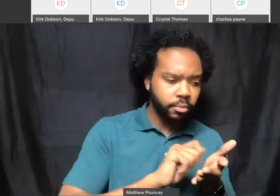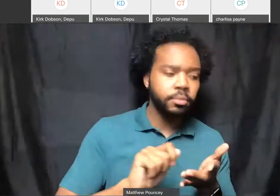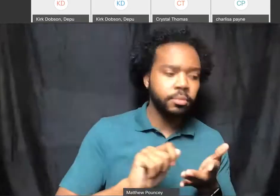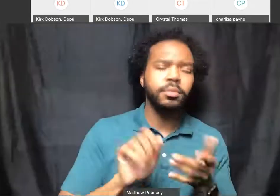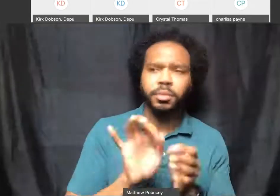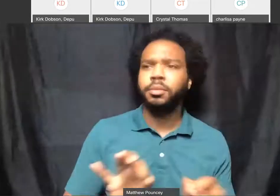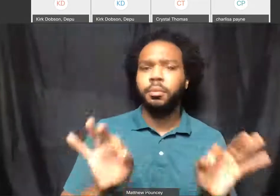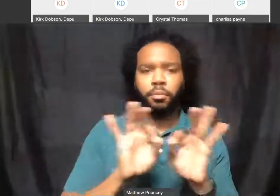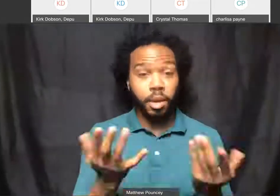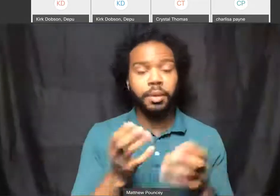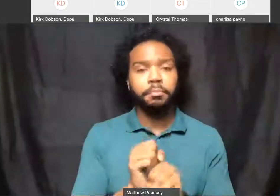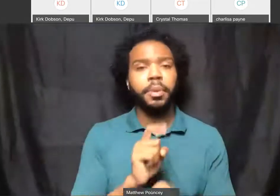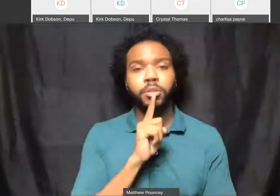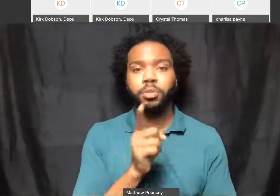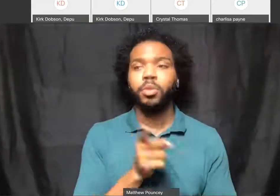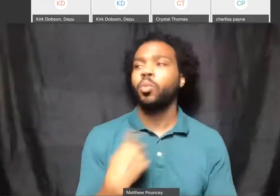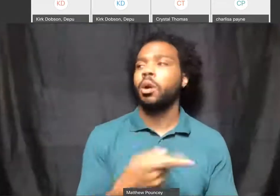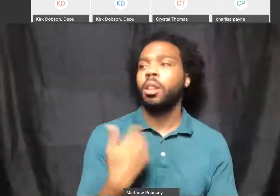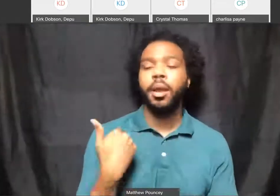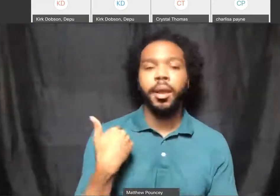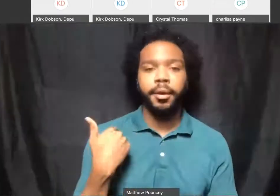we have